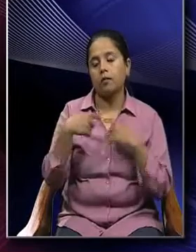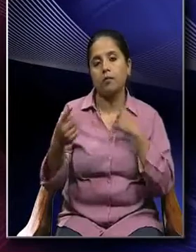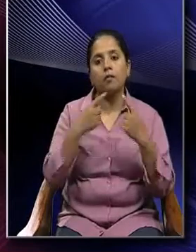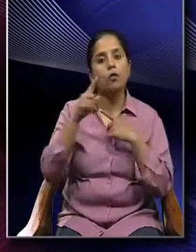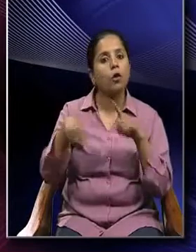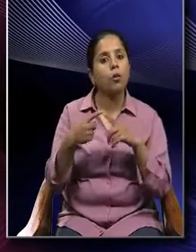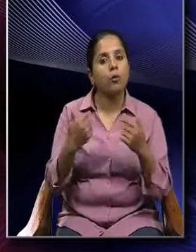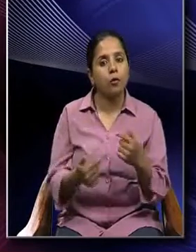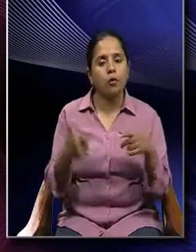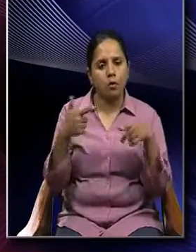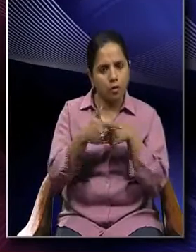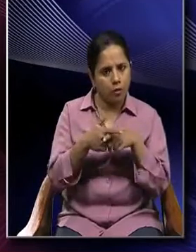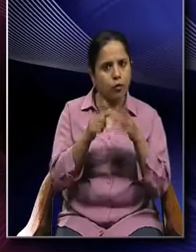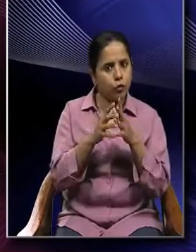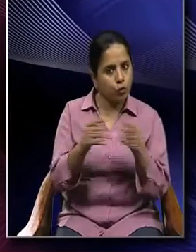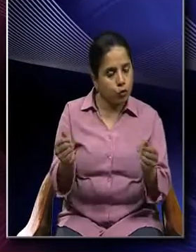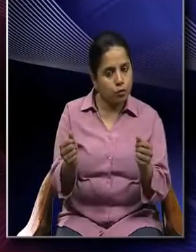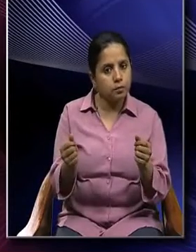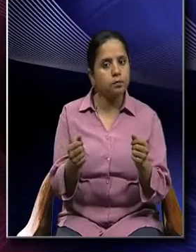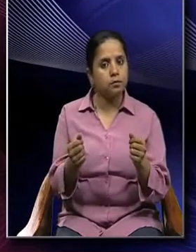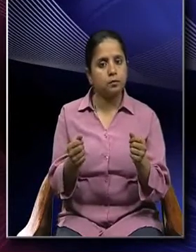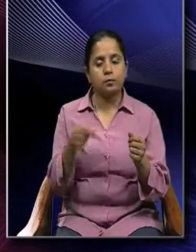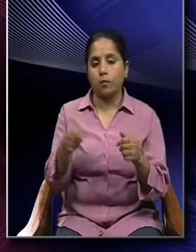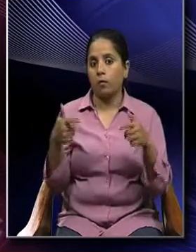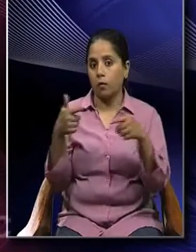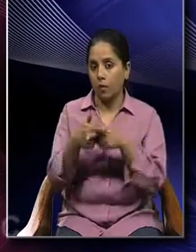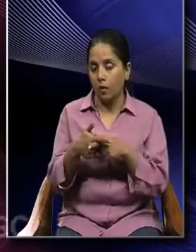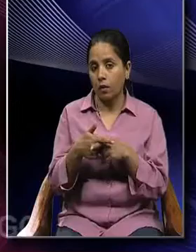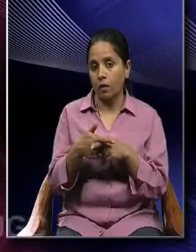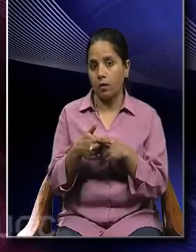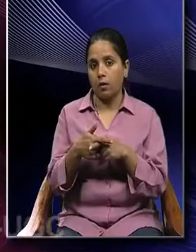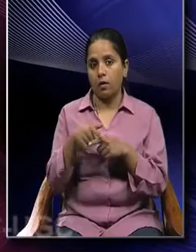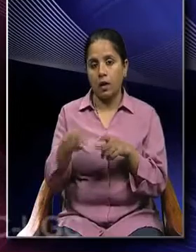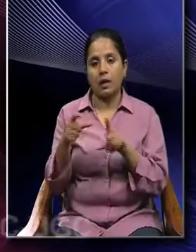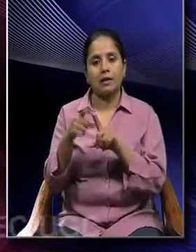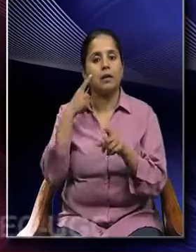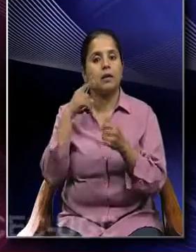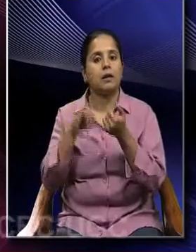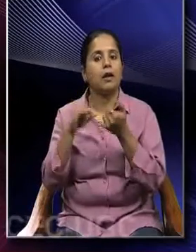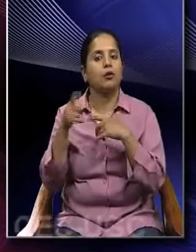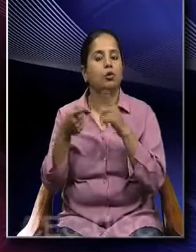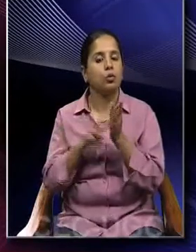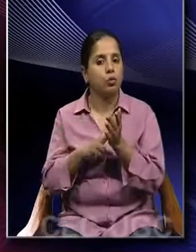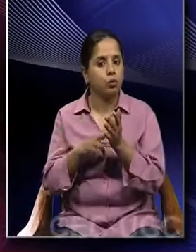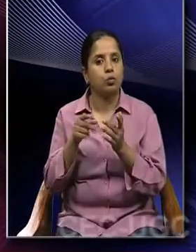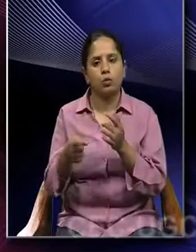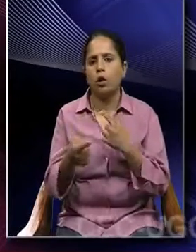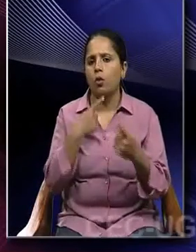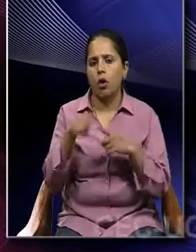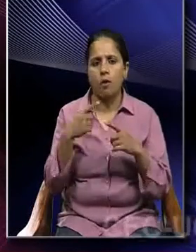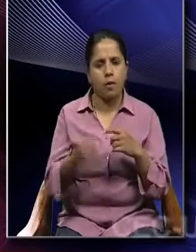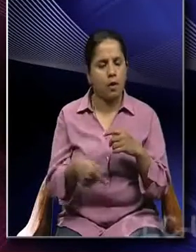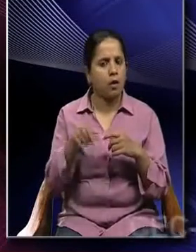about conflict resolution to conflict dissolution. We are not going to talk about the